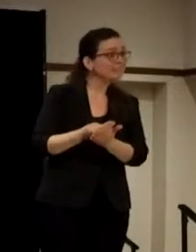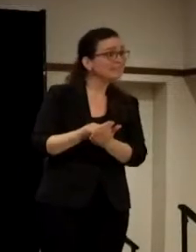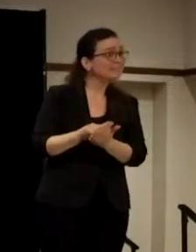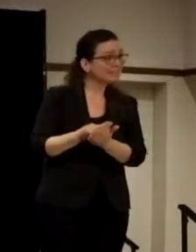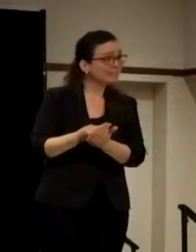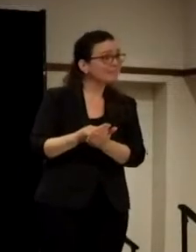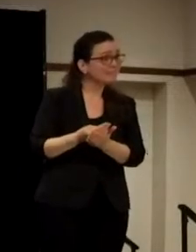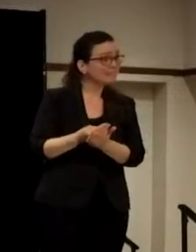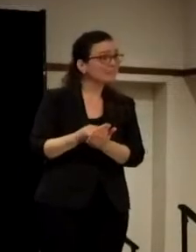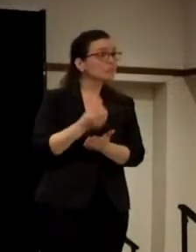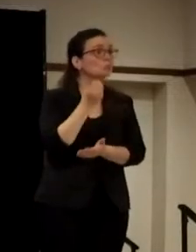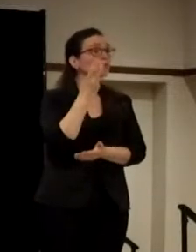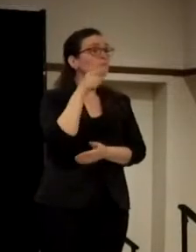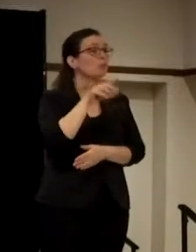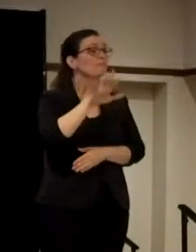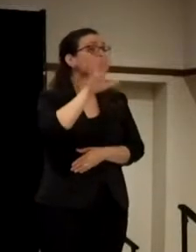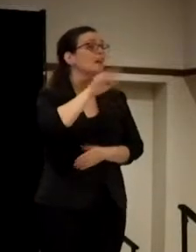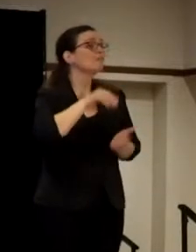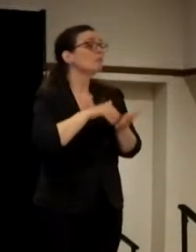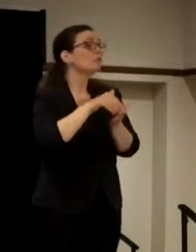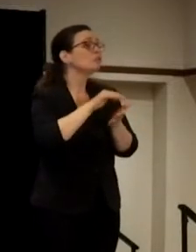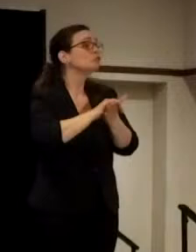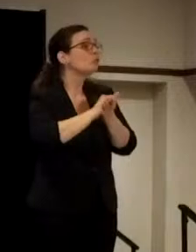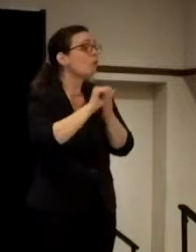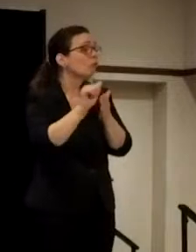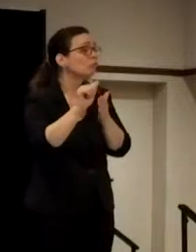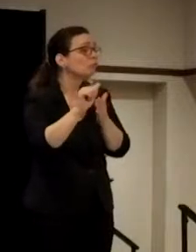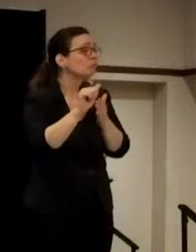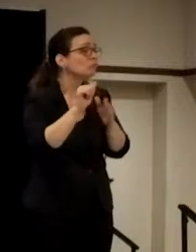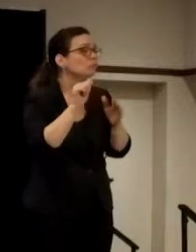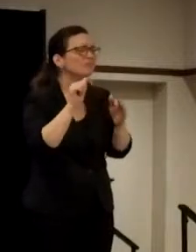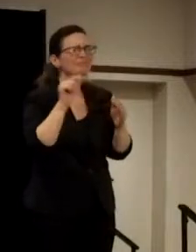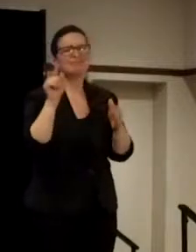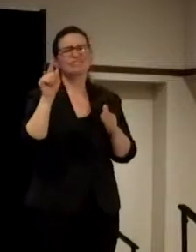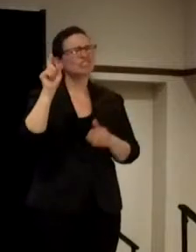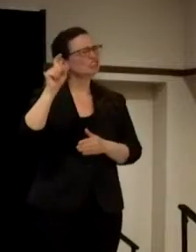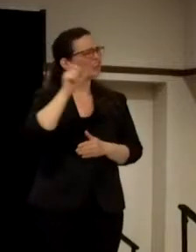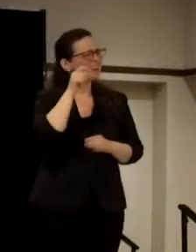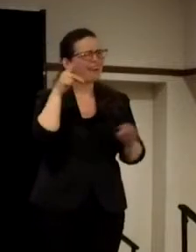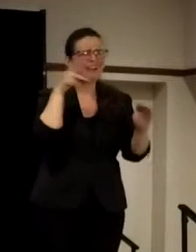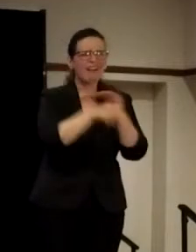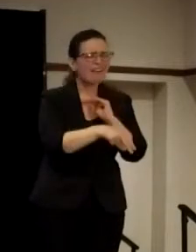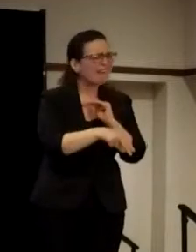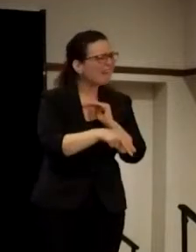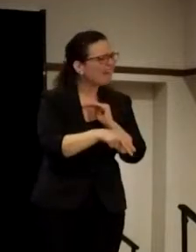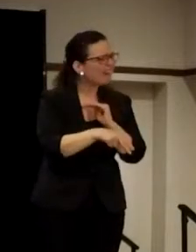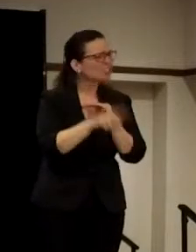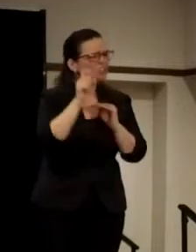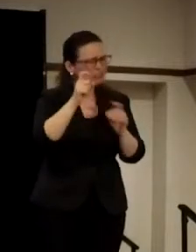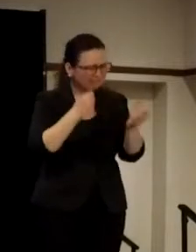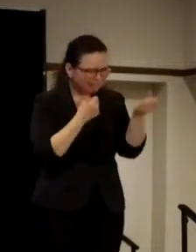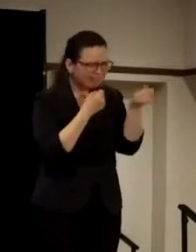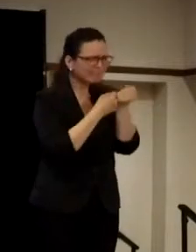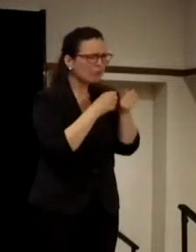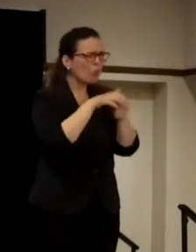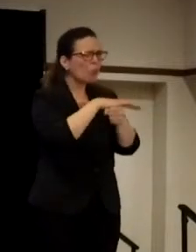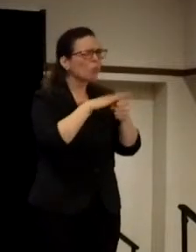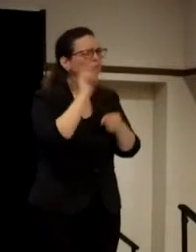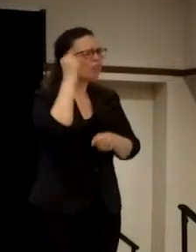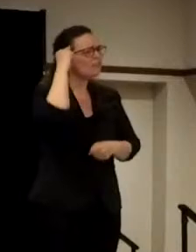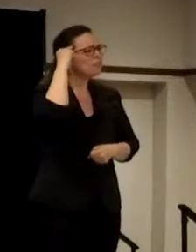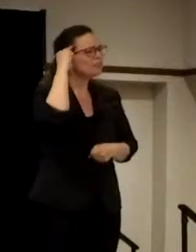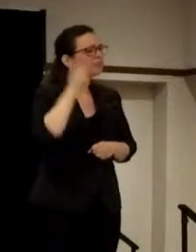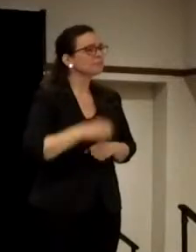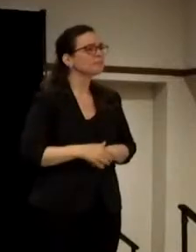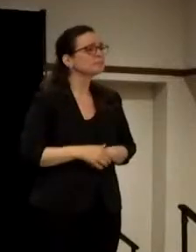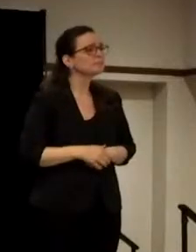to cut local governments. No excuses. Second item, which impacts us, which we're very concerned about, is